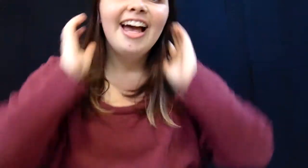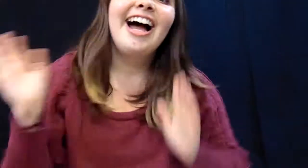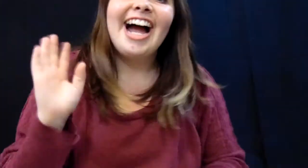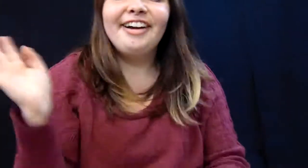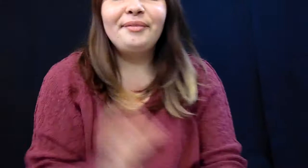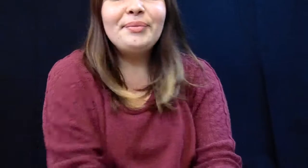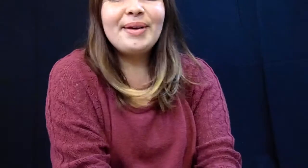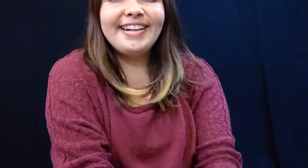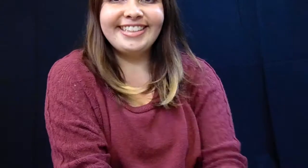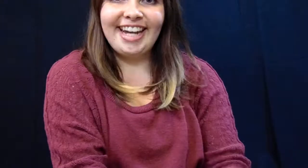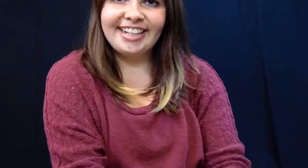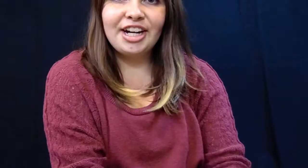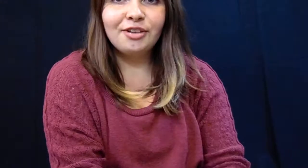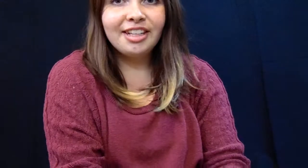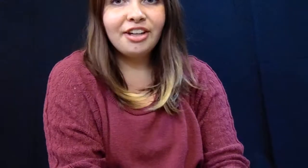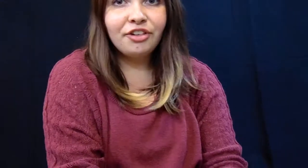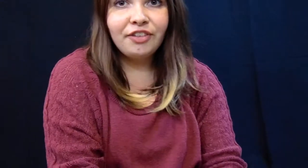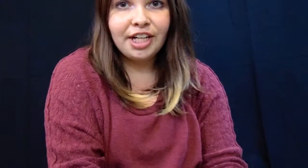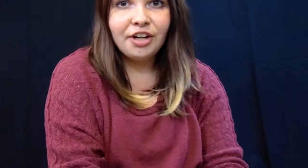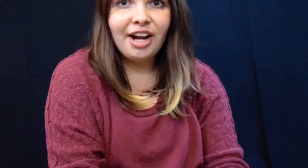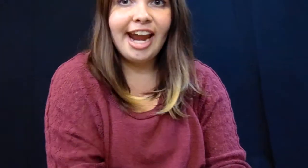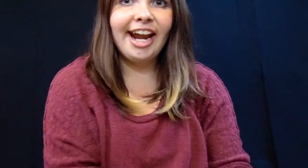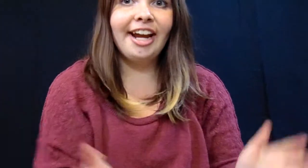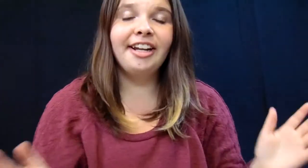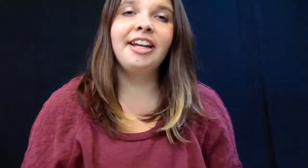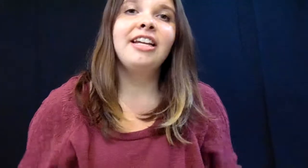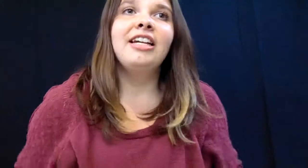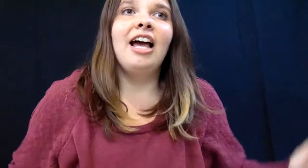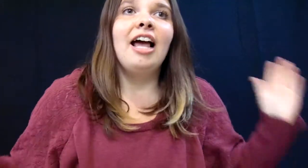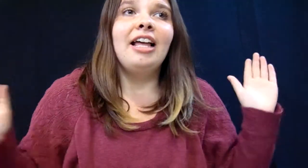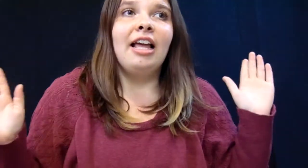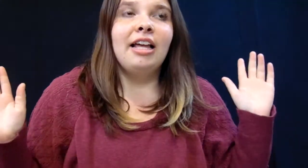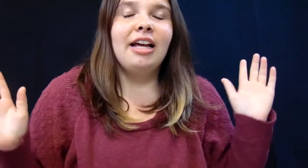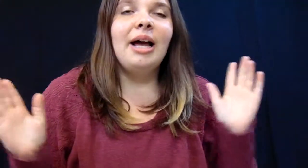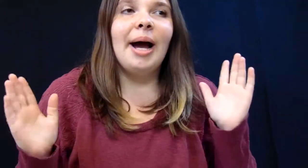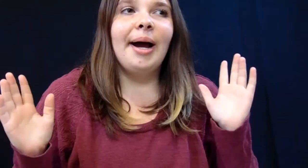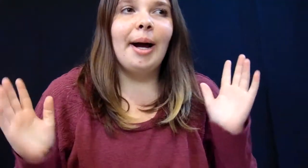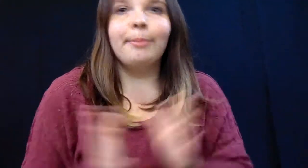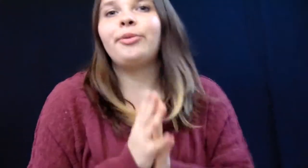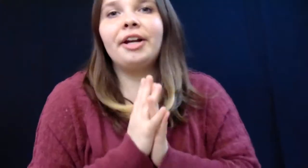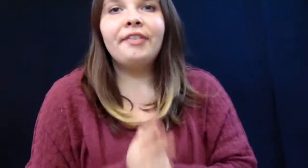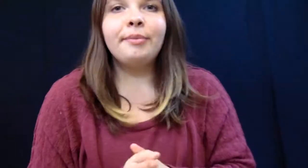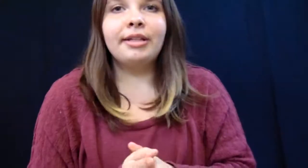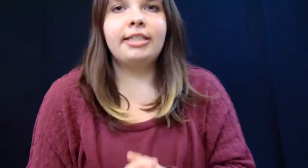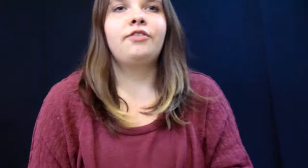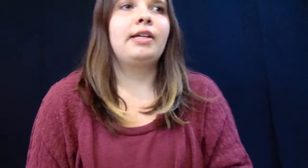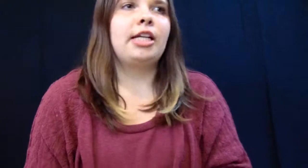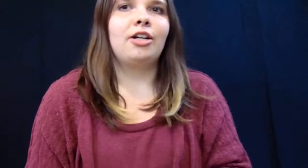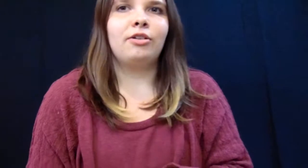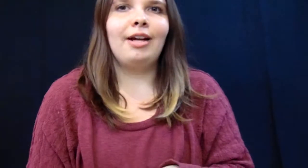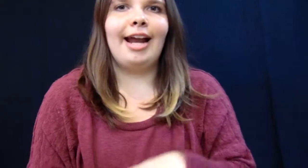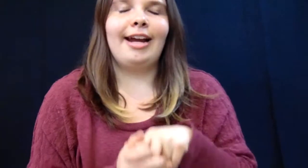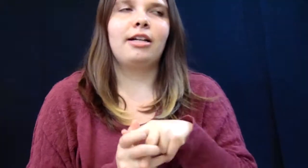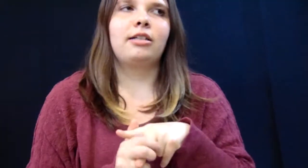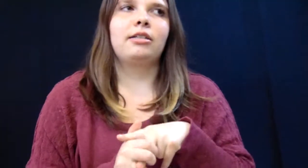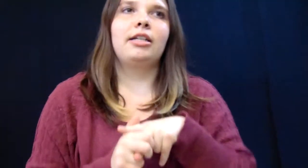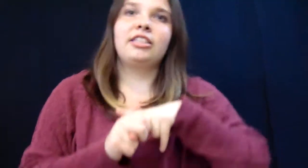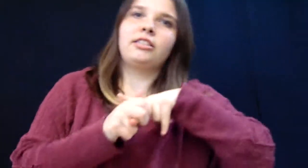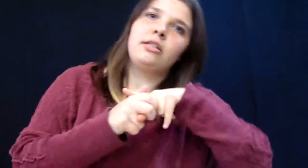Hi everybody it's Hannah here with another video and I'm pre-filming this video and it's